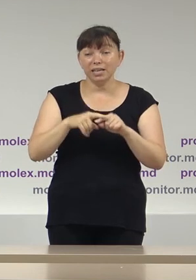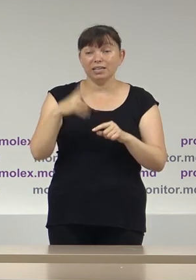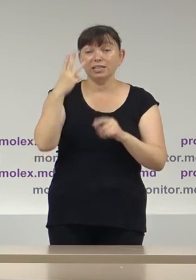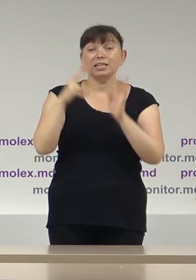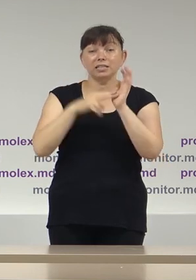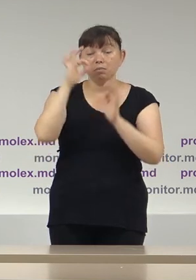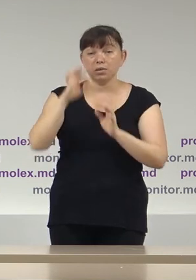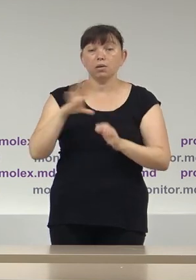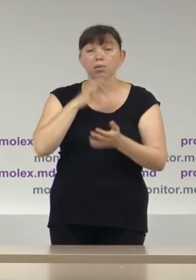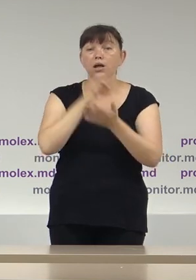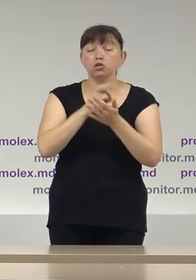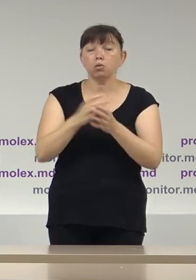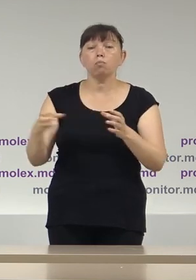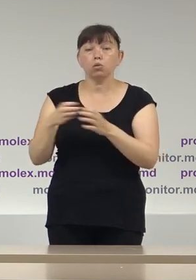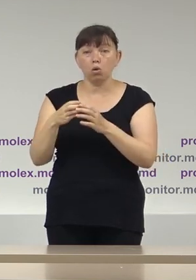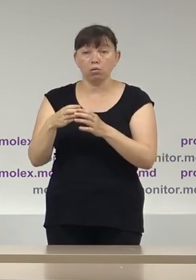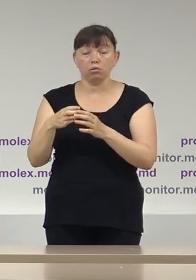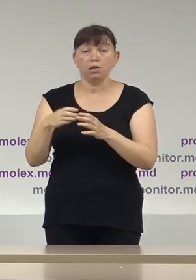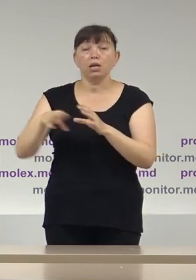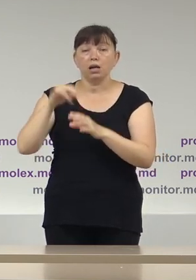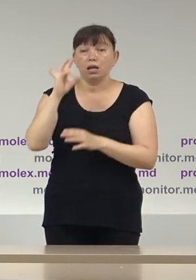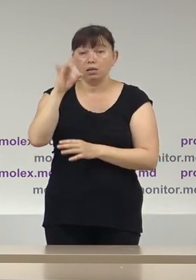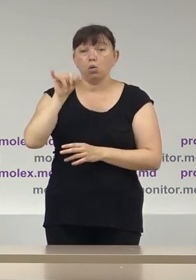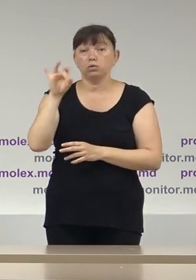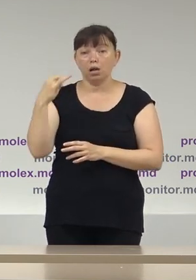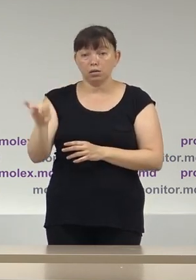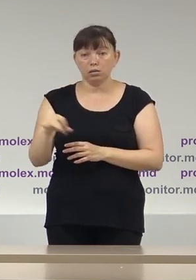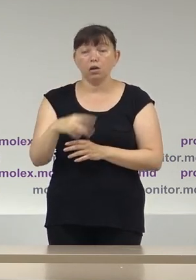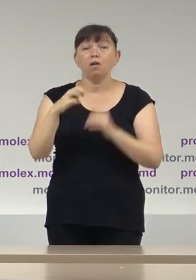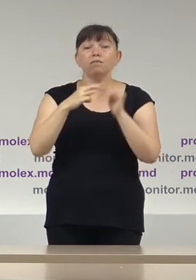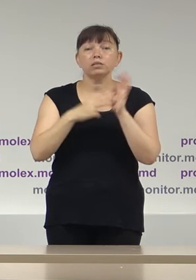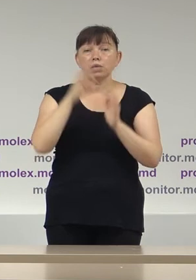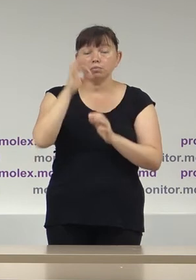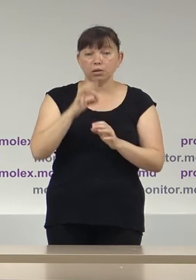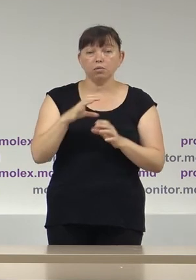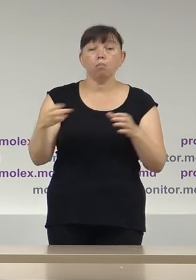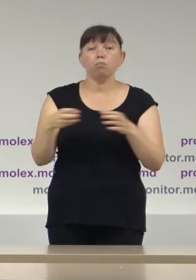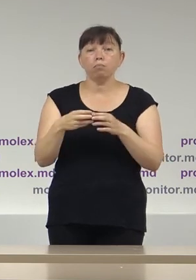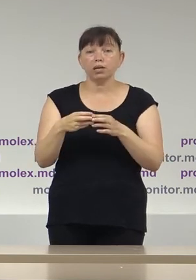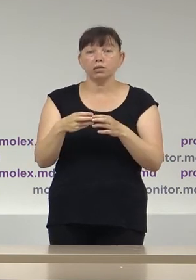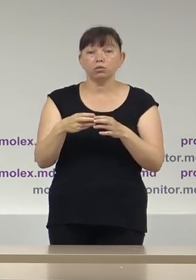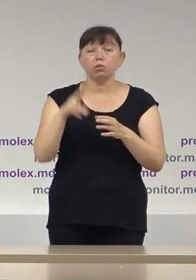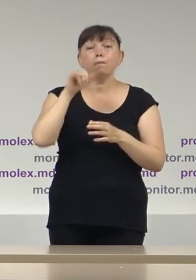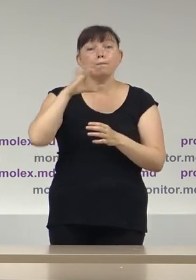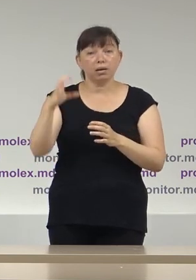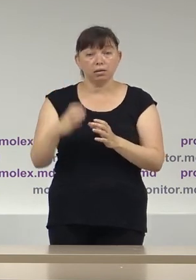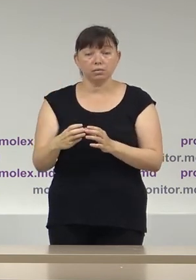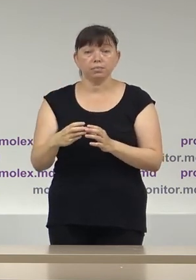30,459,125 lei, of which 37 were reported by electoral bloc Renato Usatăi, 18%